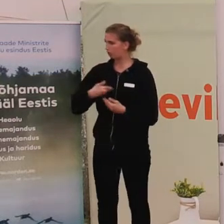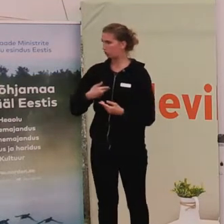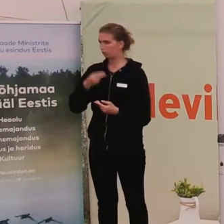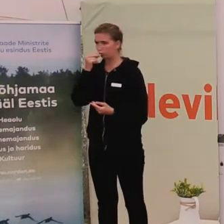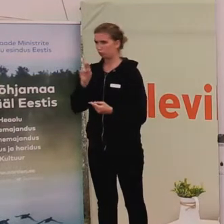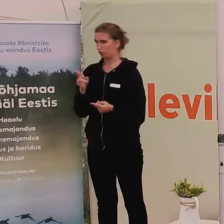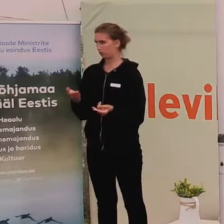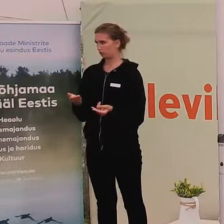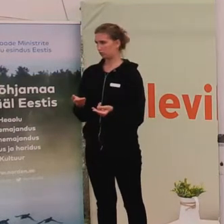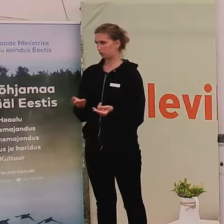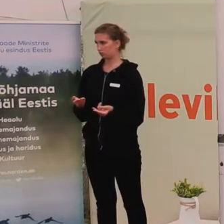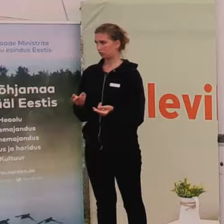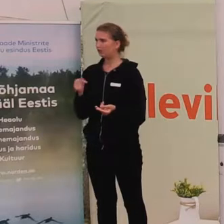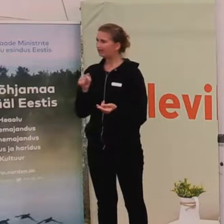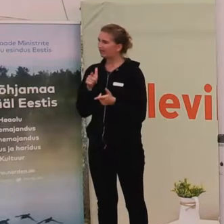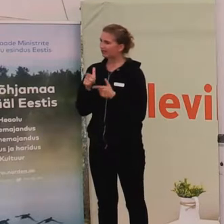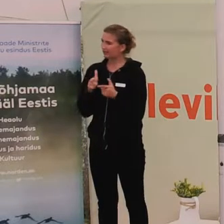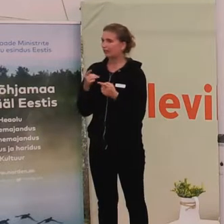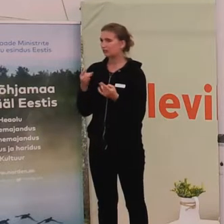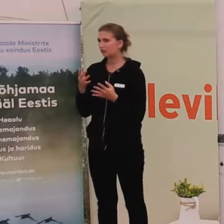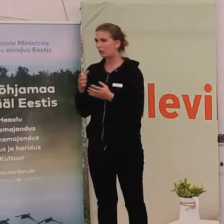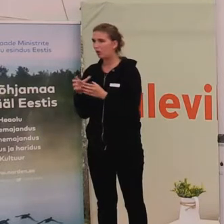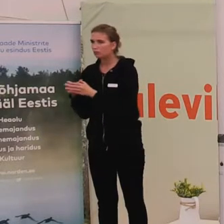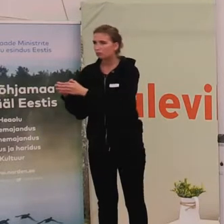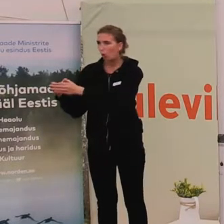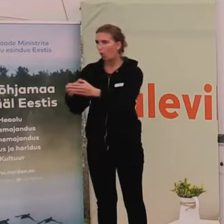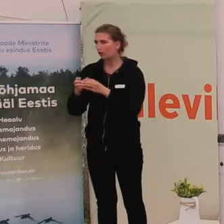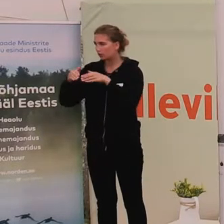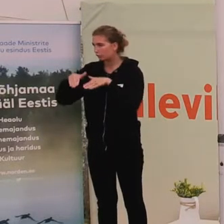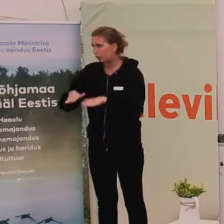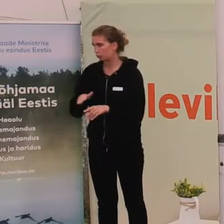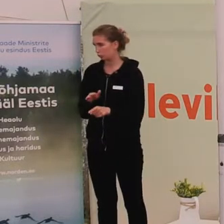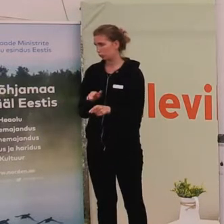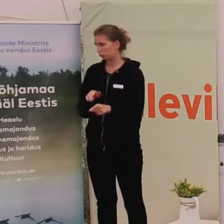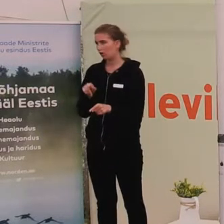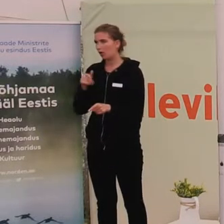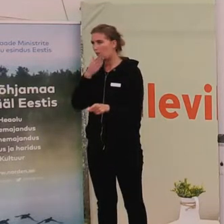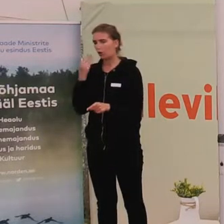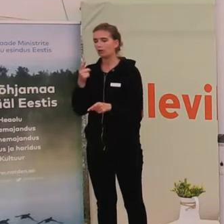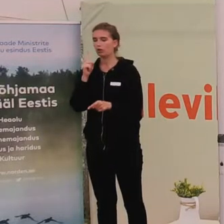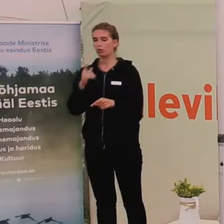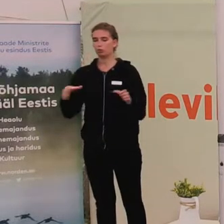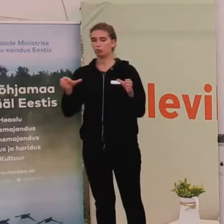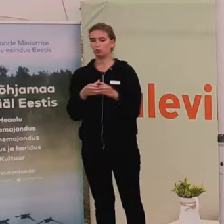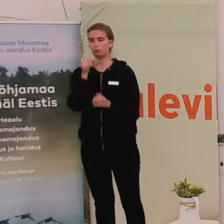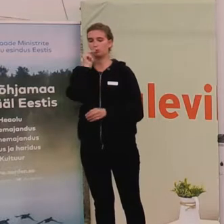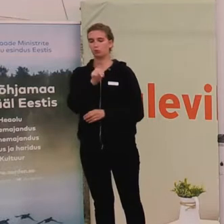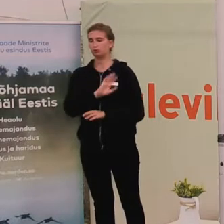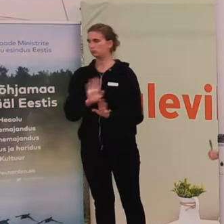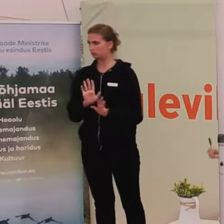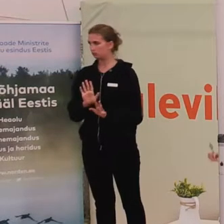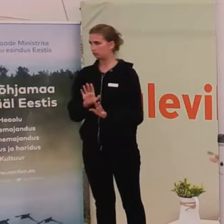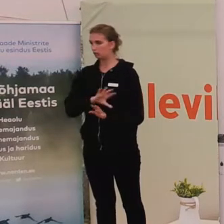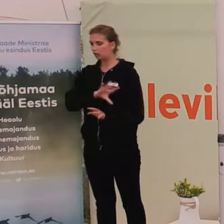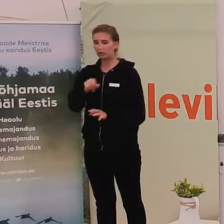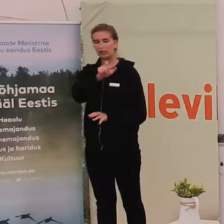blame? So it's basically a collective decision if we want a big shift. It's not one sector, because it's all people